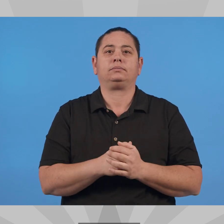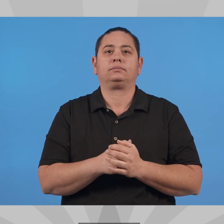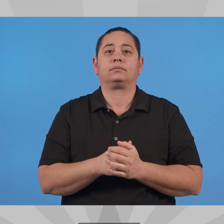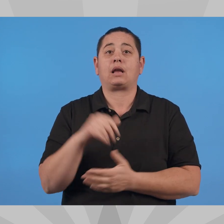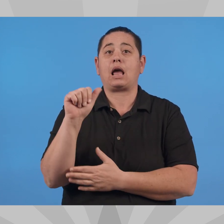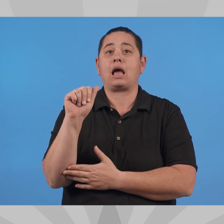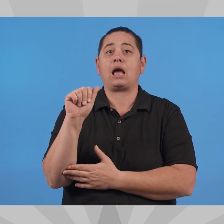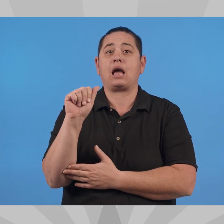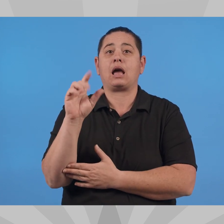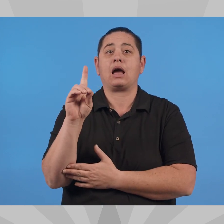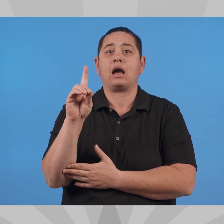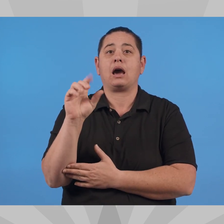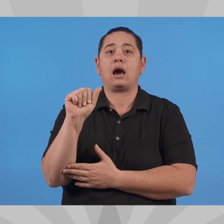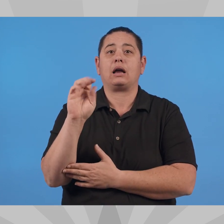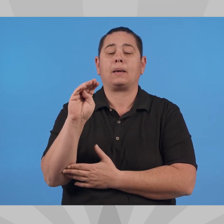Biography.